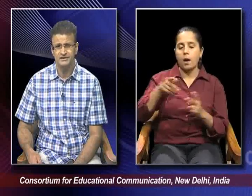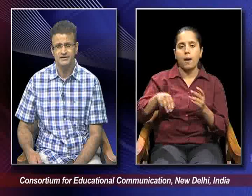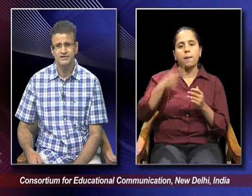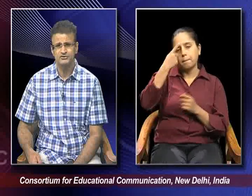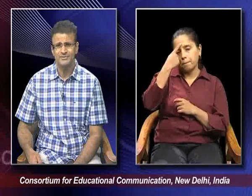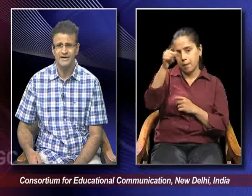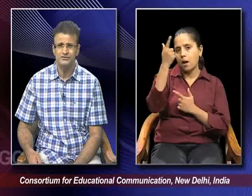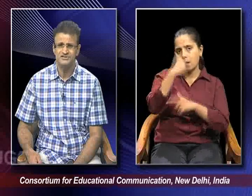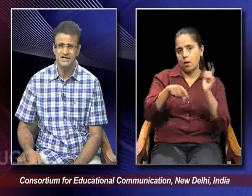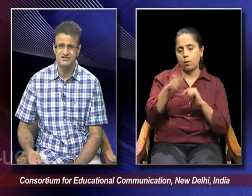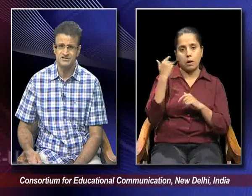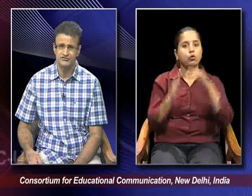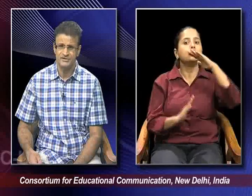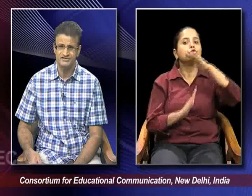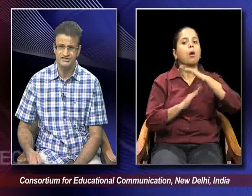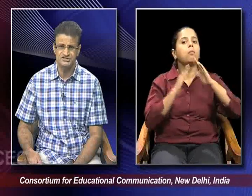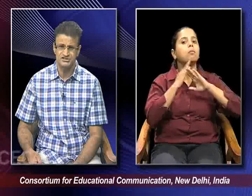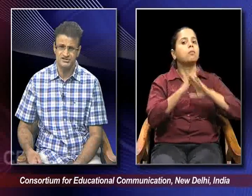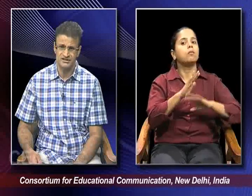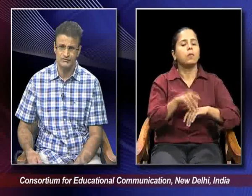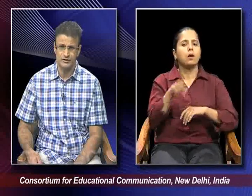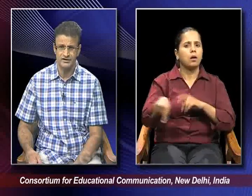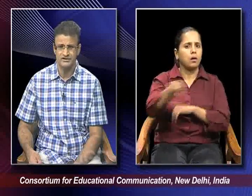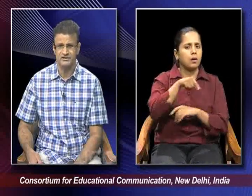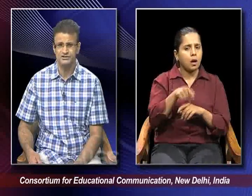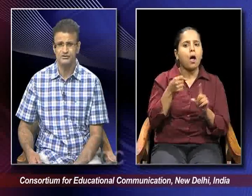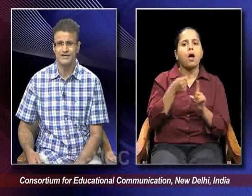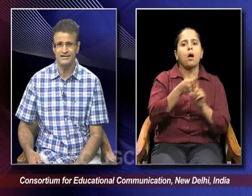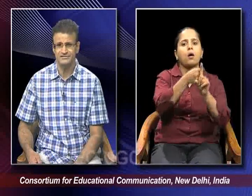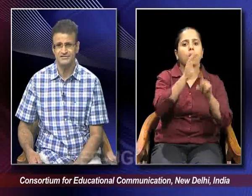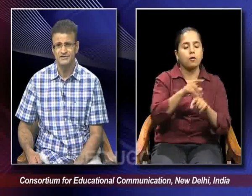Marathi. It was banned on the charges of being seditious and advocating the